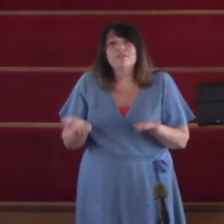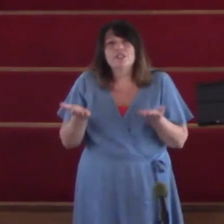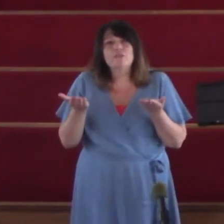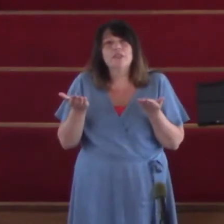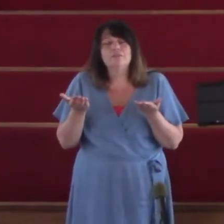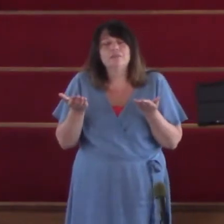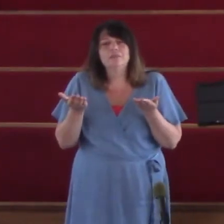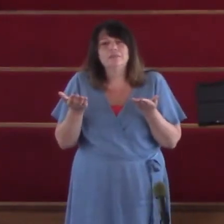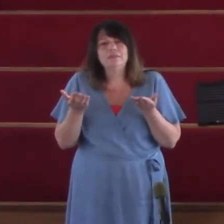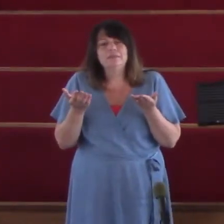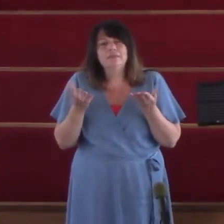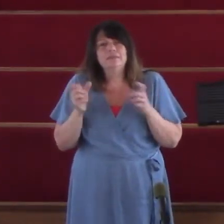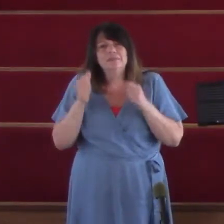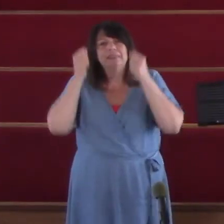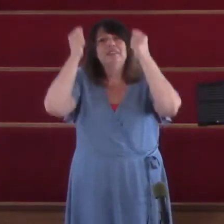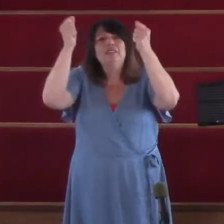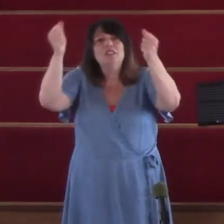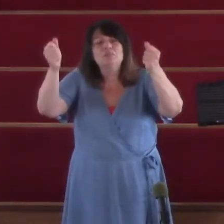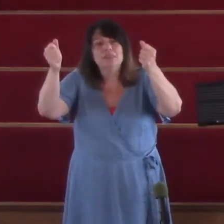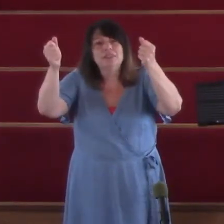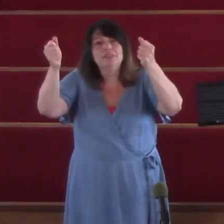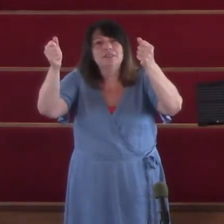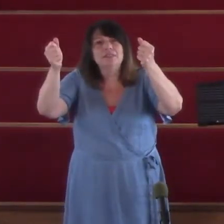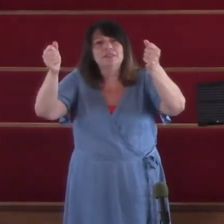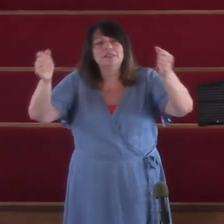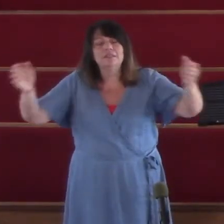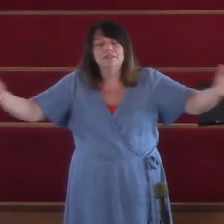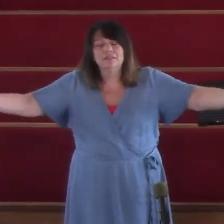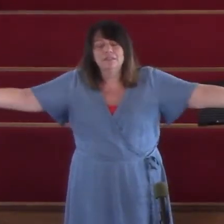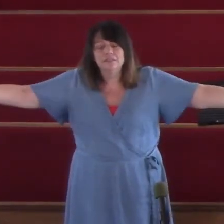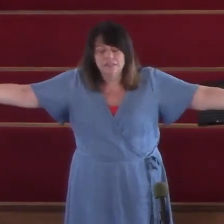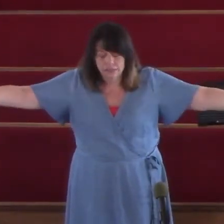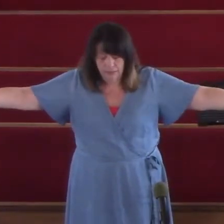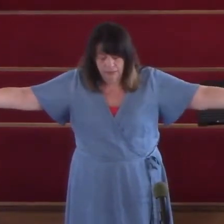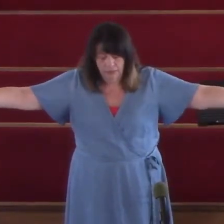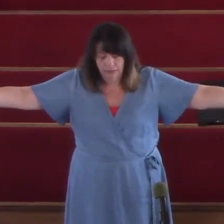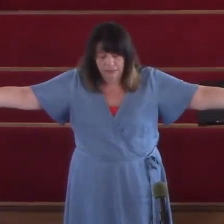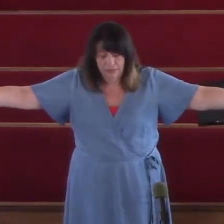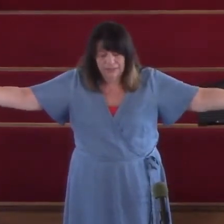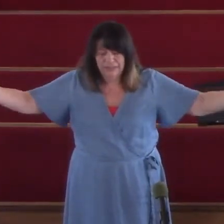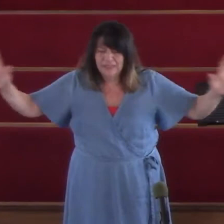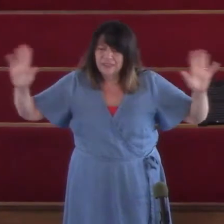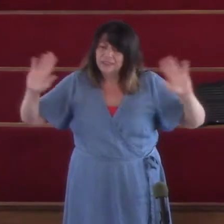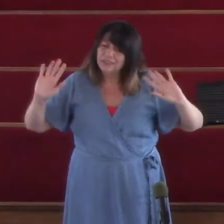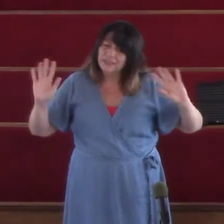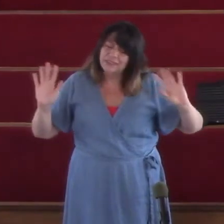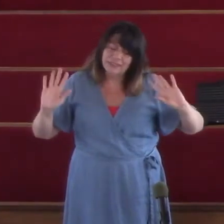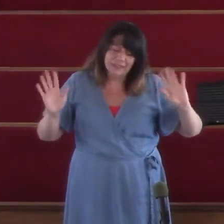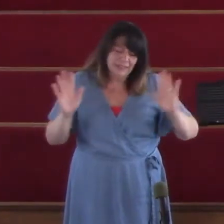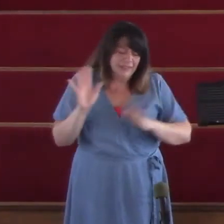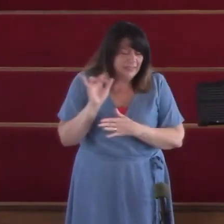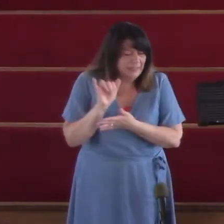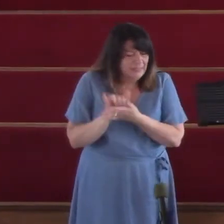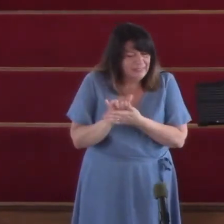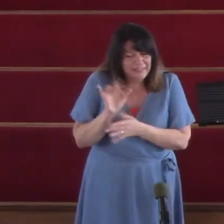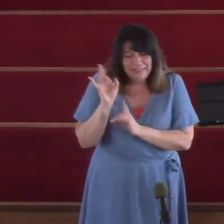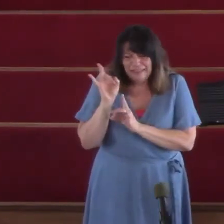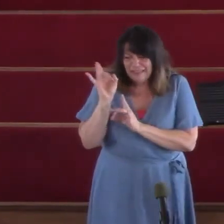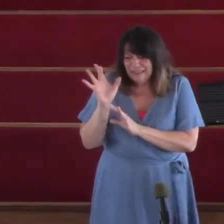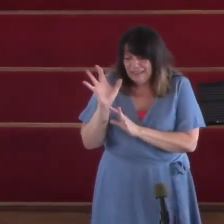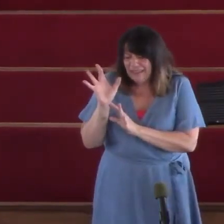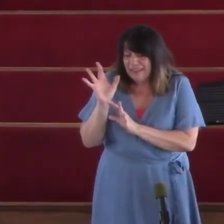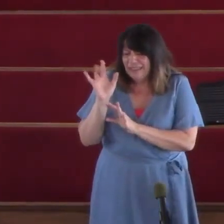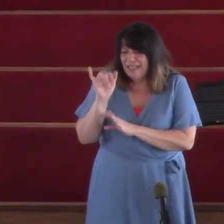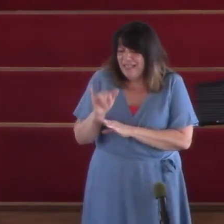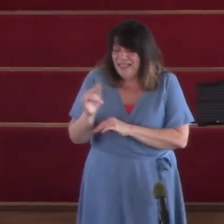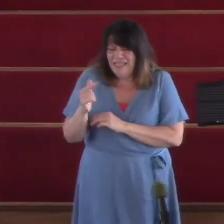the pain that was in his hand, but he did it all for you. And that was in the past. But I want to tell you something